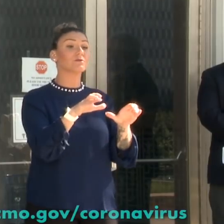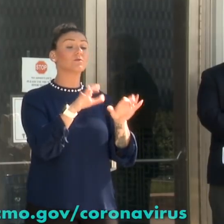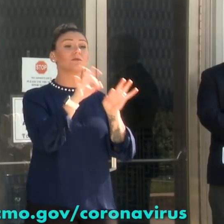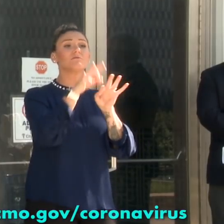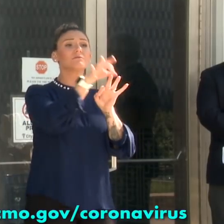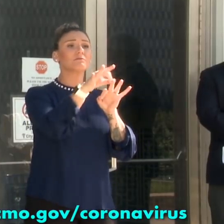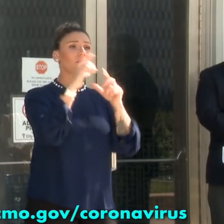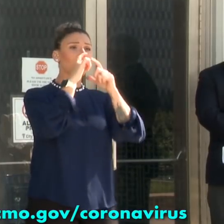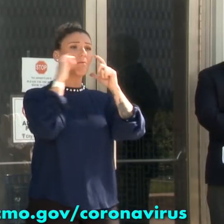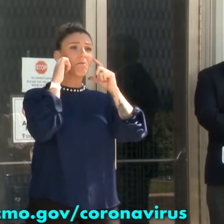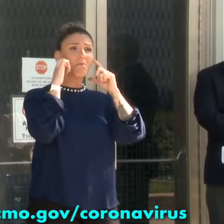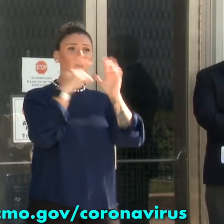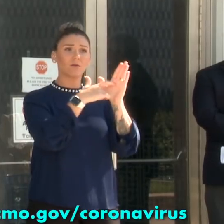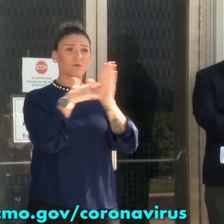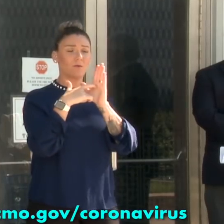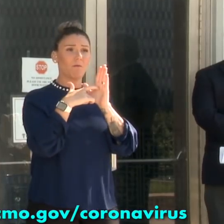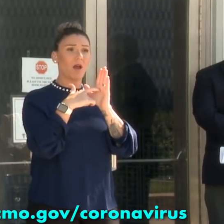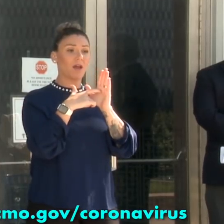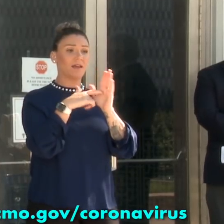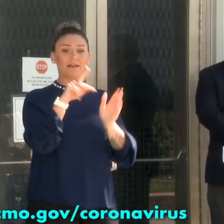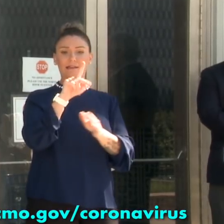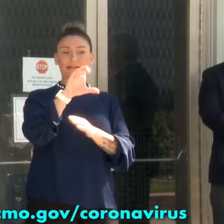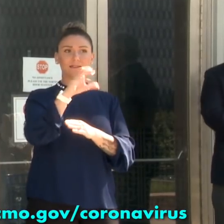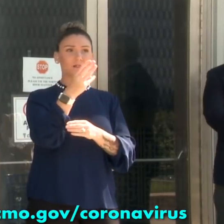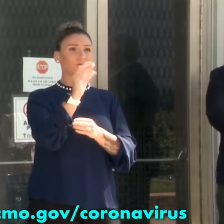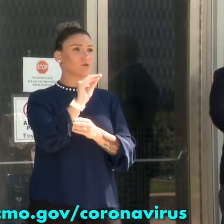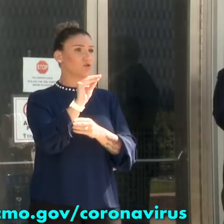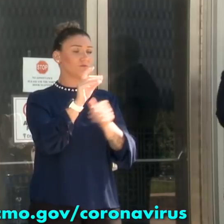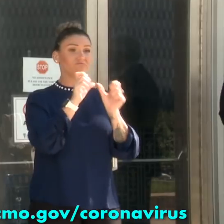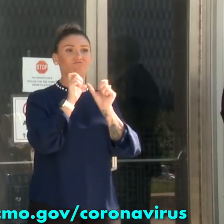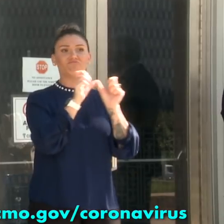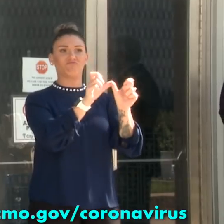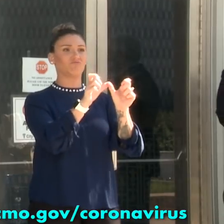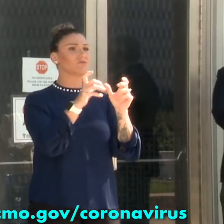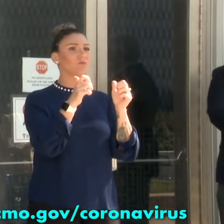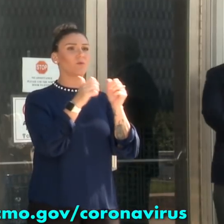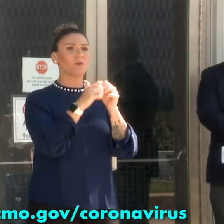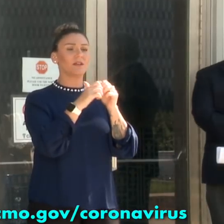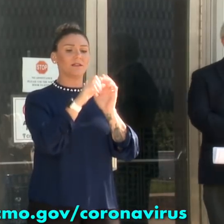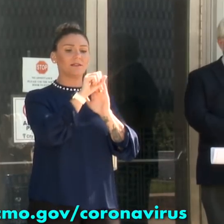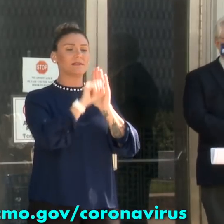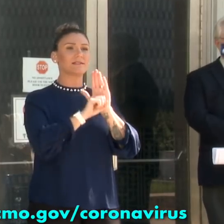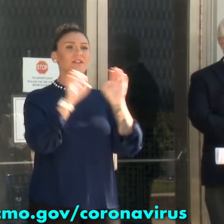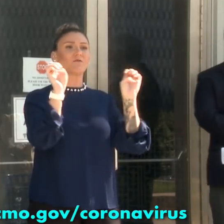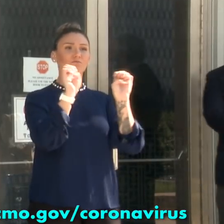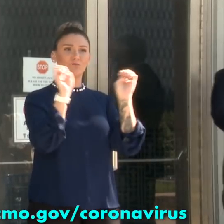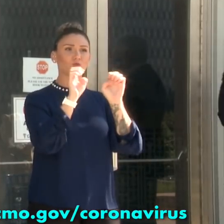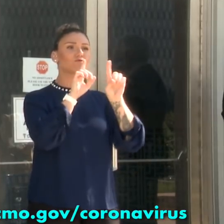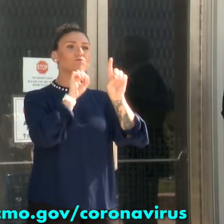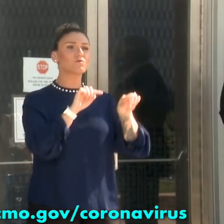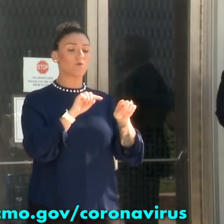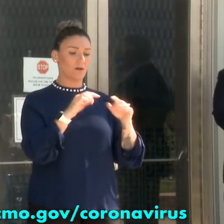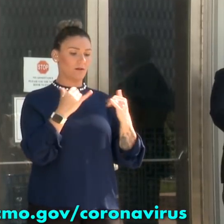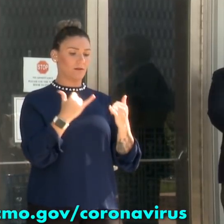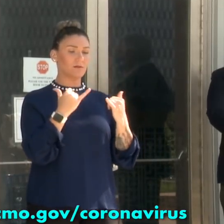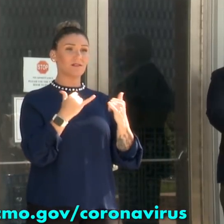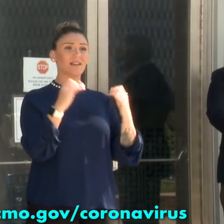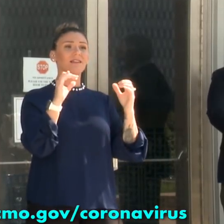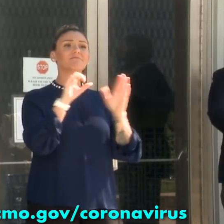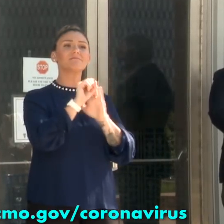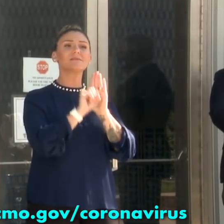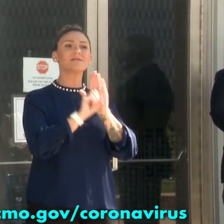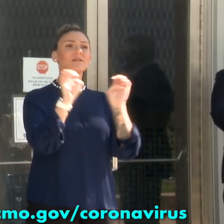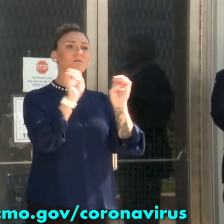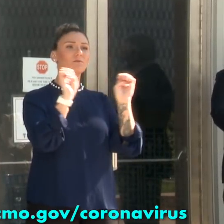mask order in Kansas City, Missouri indefinitely to run along with our state of emergency order. At present, our state of